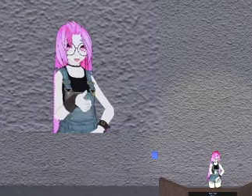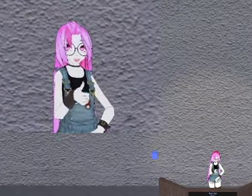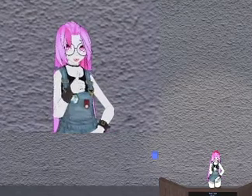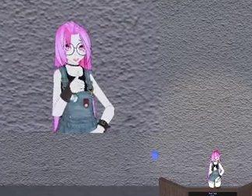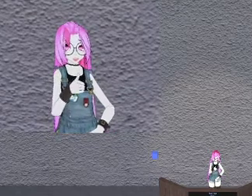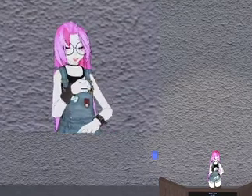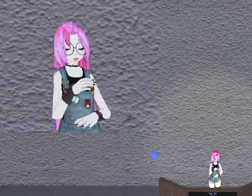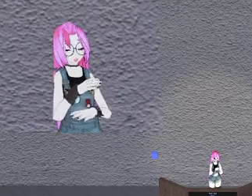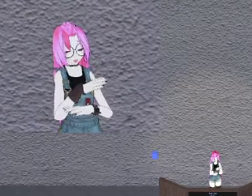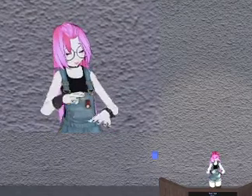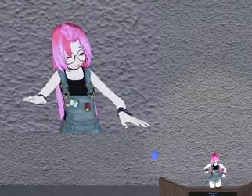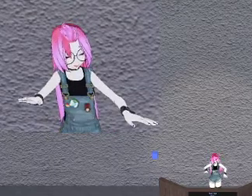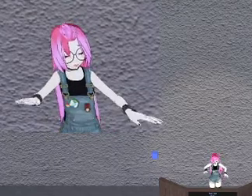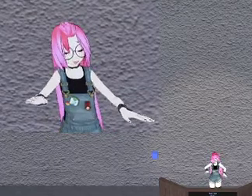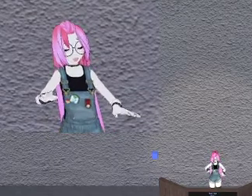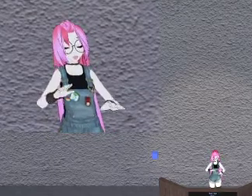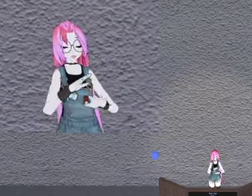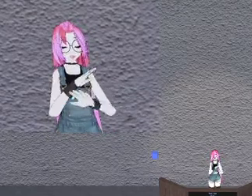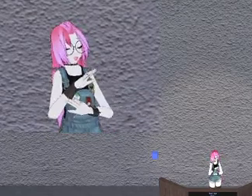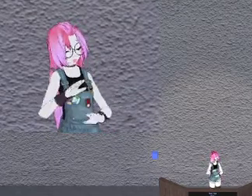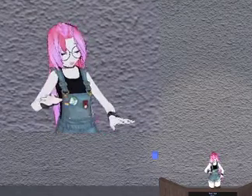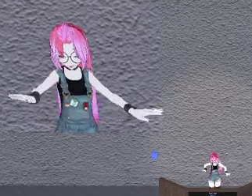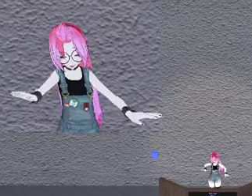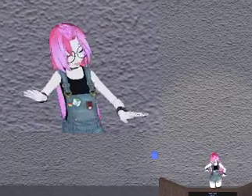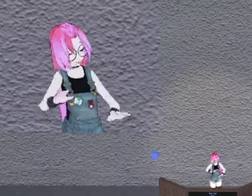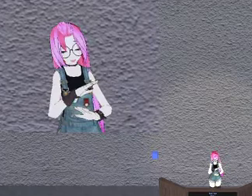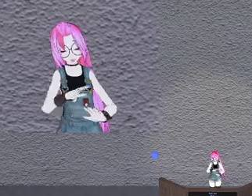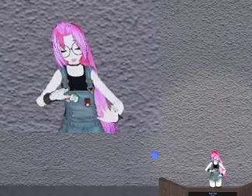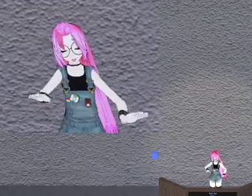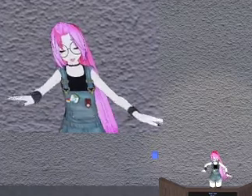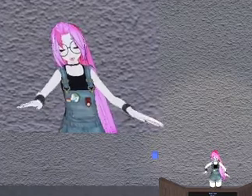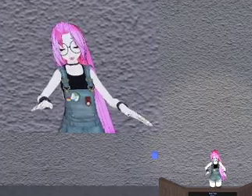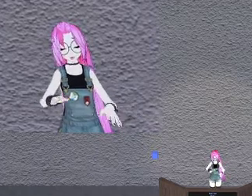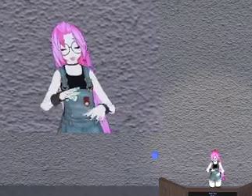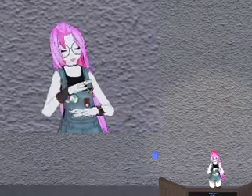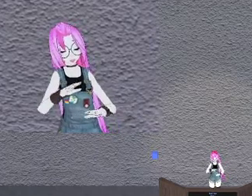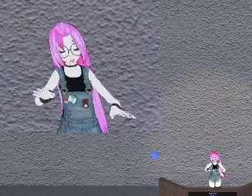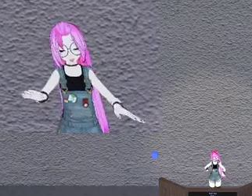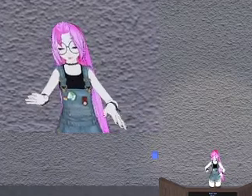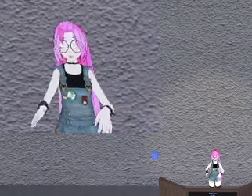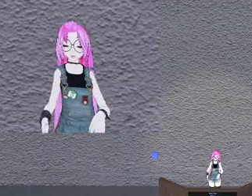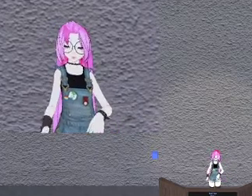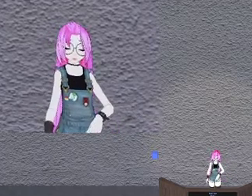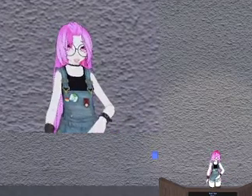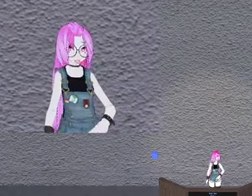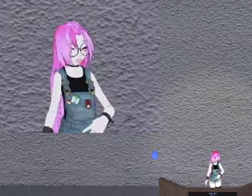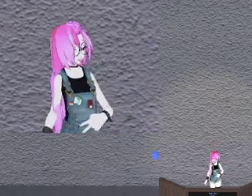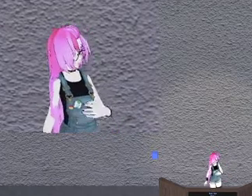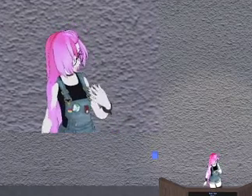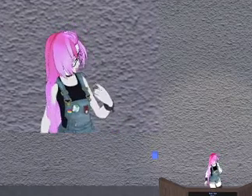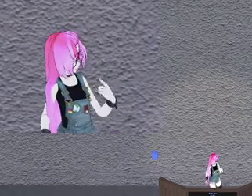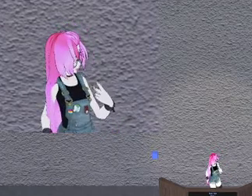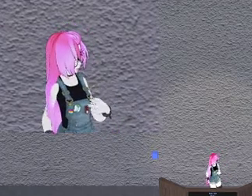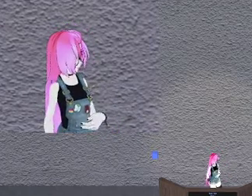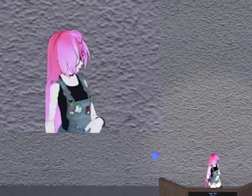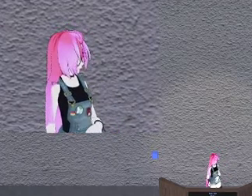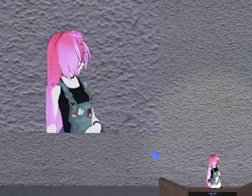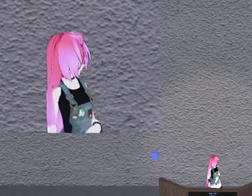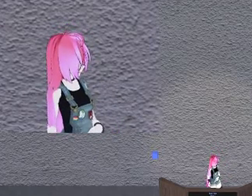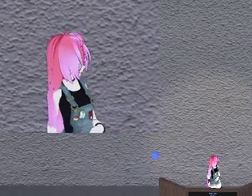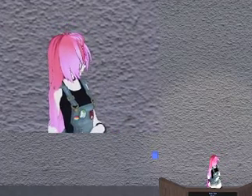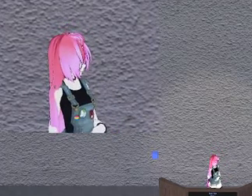not going to say that is when you're commanding. You're saying, "Don't do that. Don't say that. Don't be that way." Does that make sense?